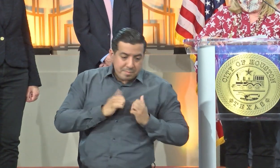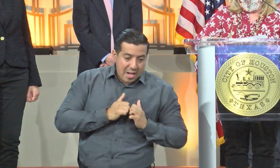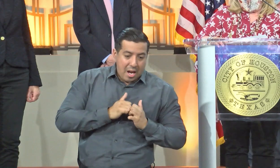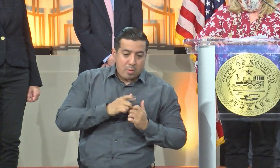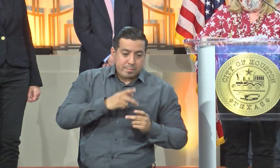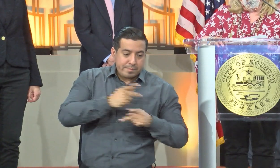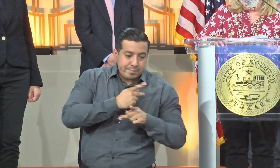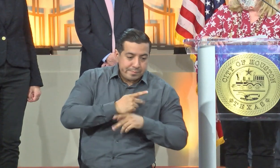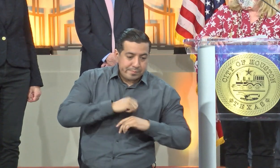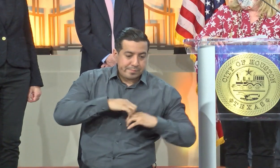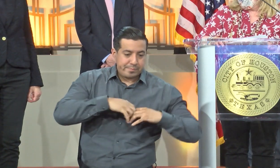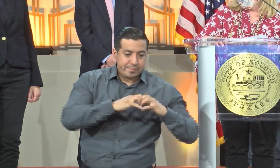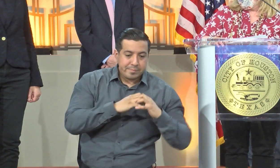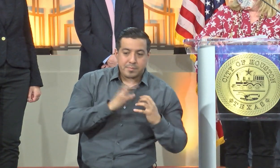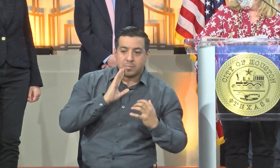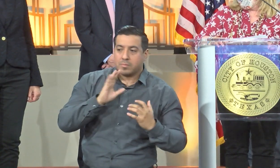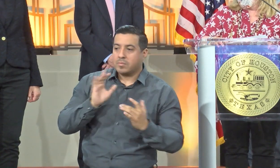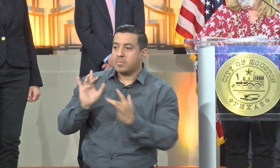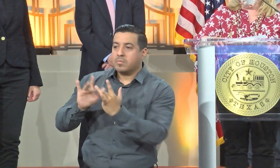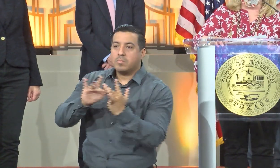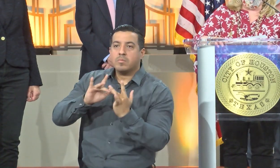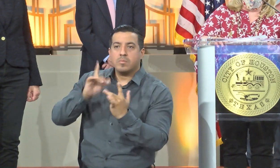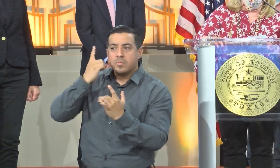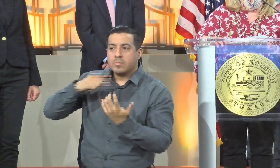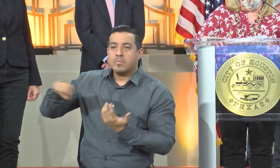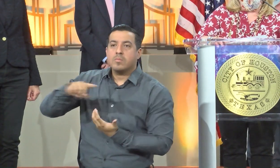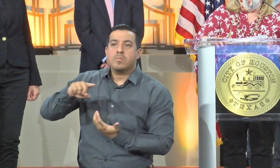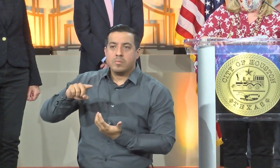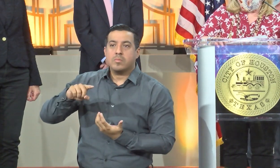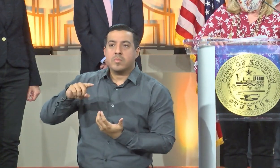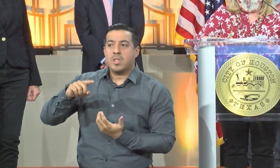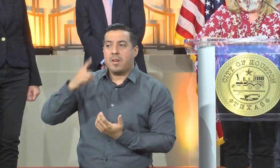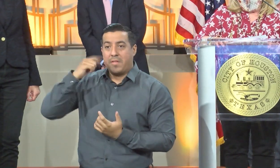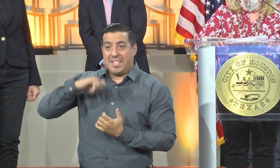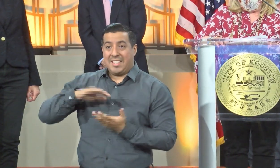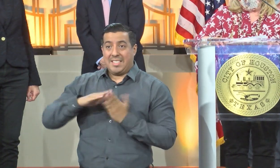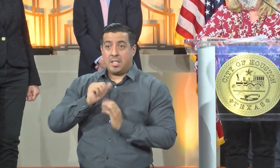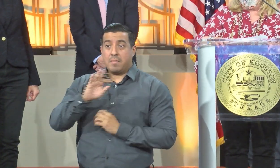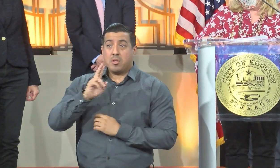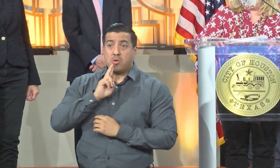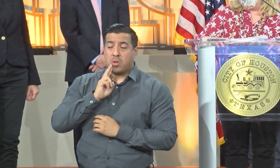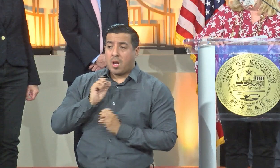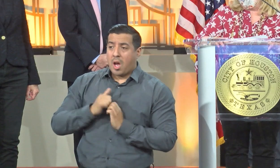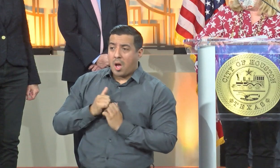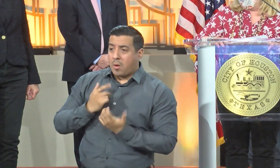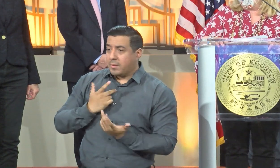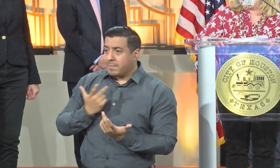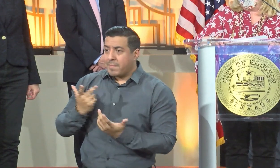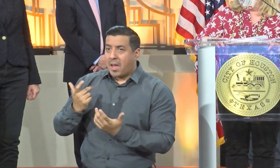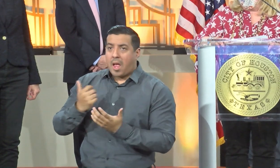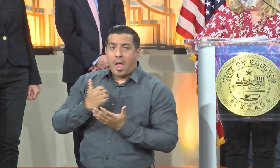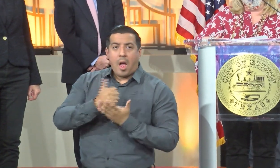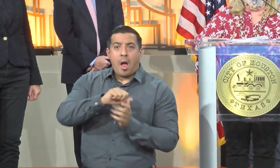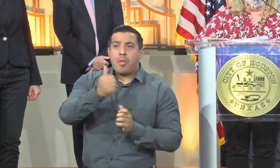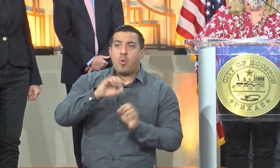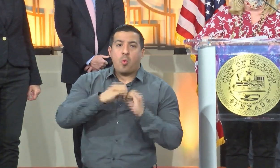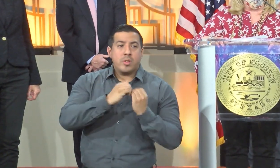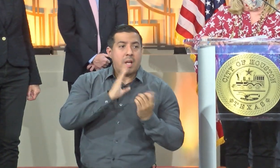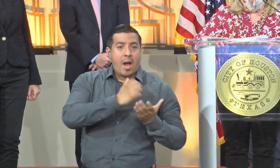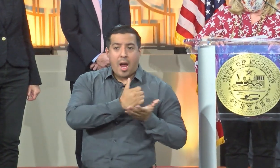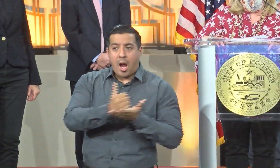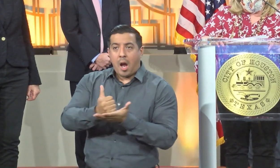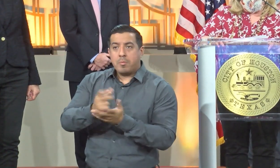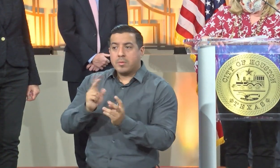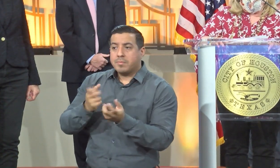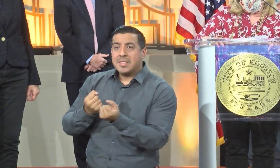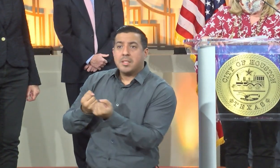Essentials. We're partnering with other organizations like the City of Houston to have them help sponsor students to be